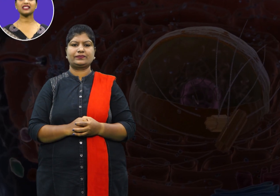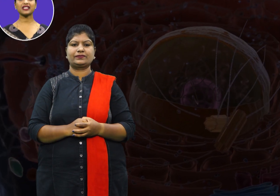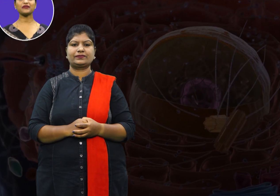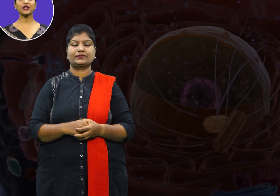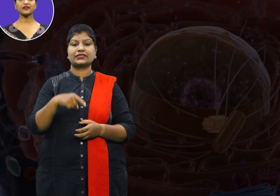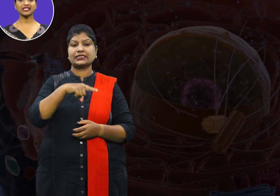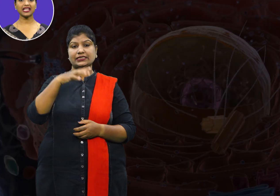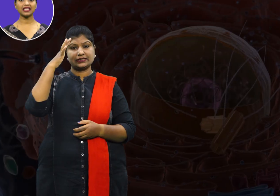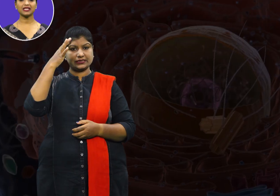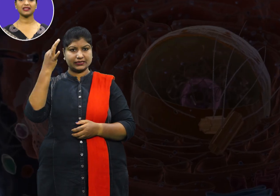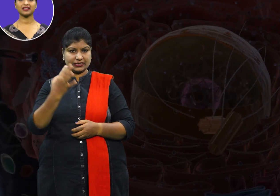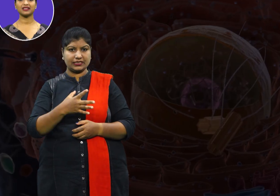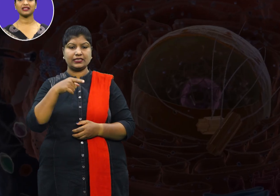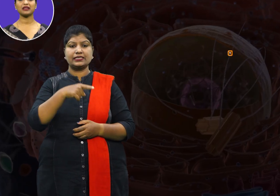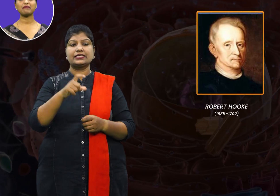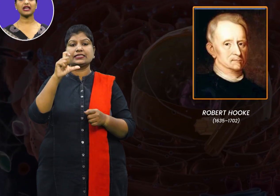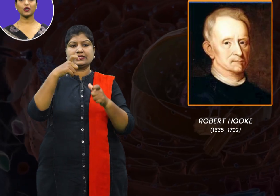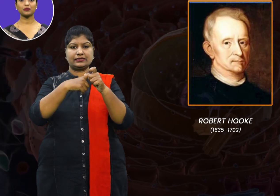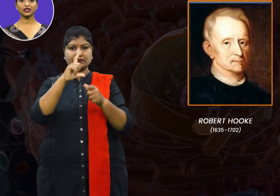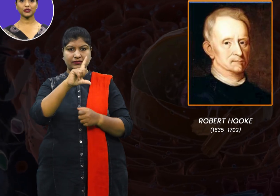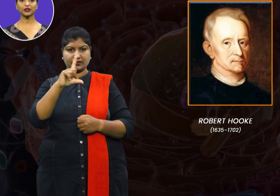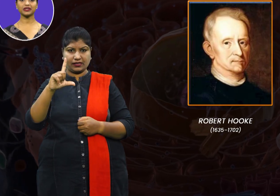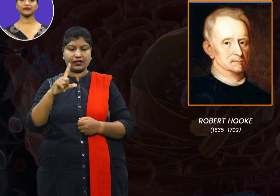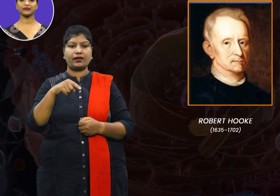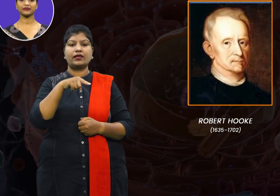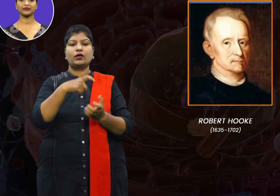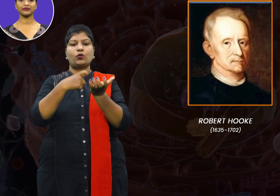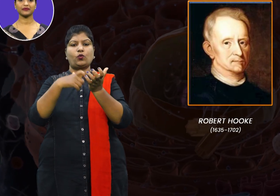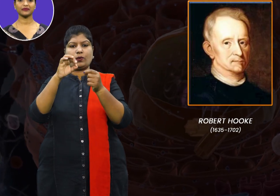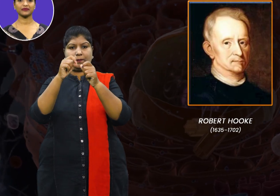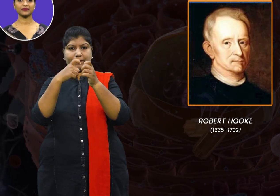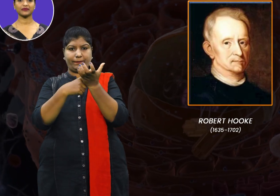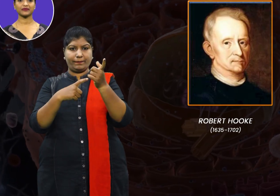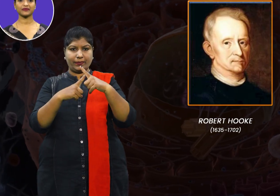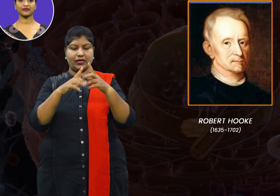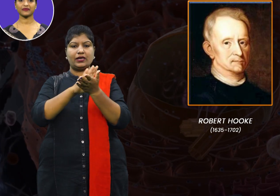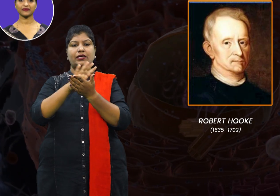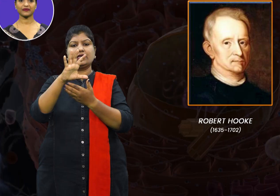The discovery of cell by Robert Hooke